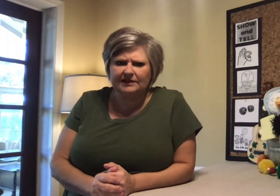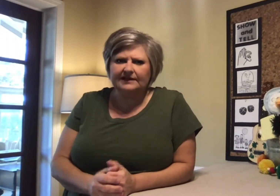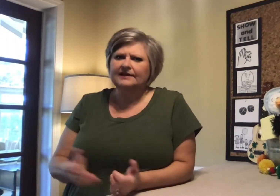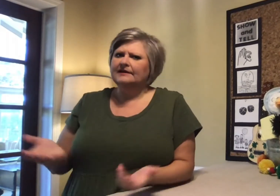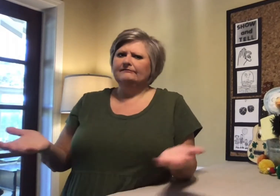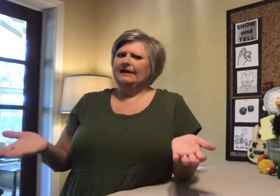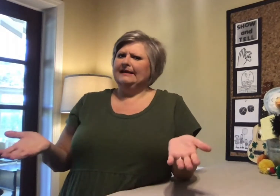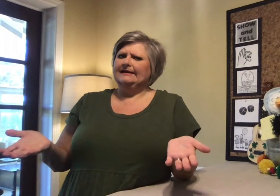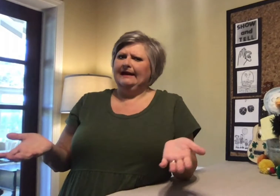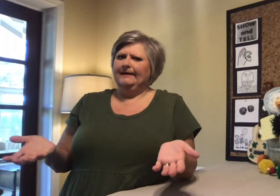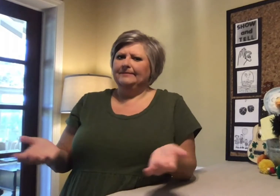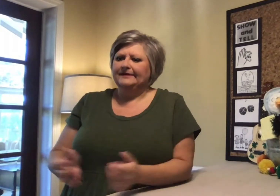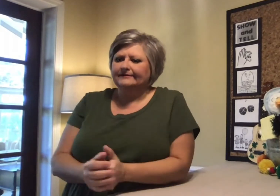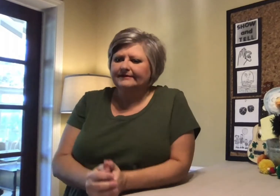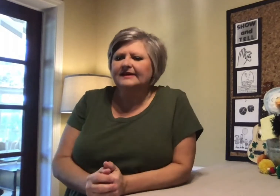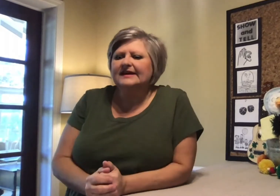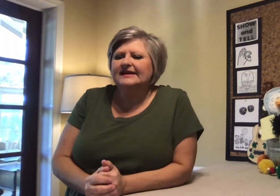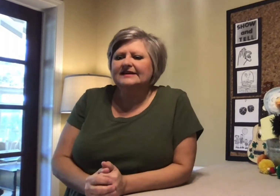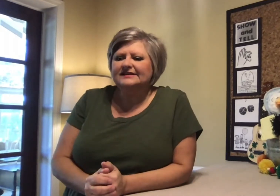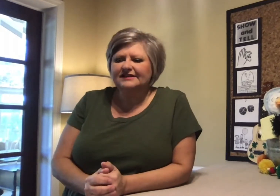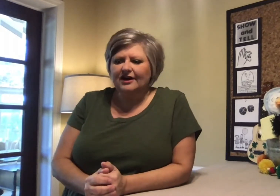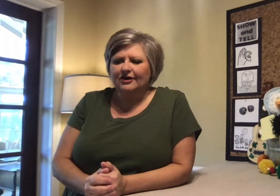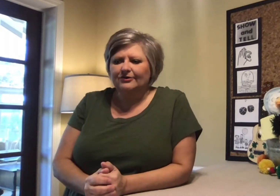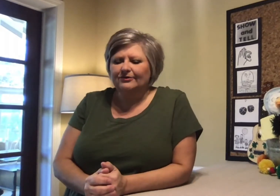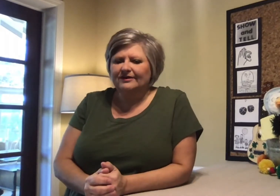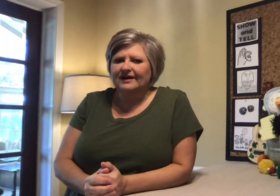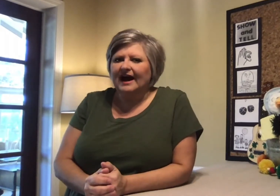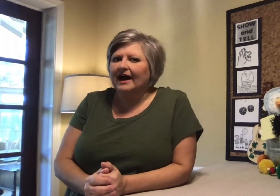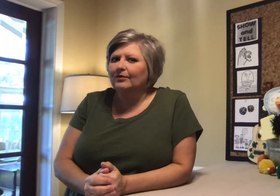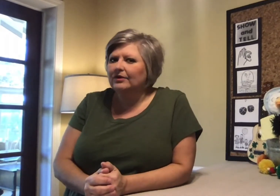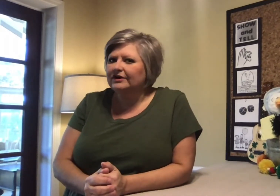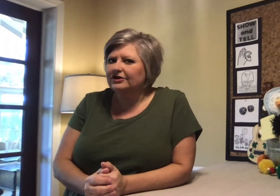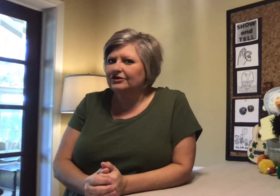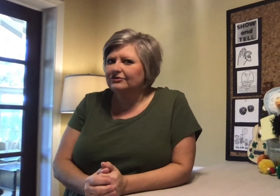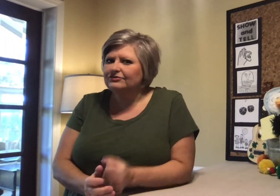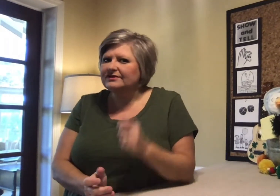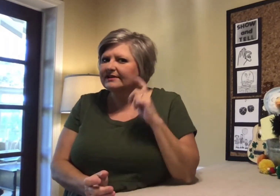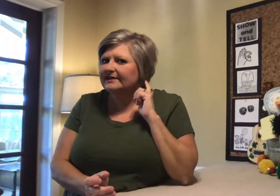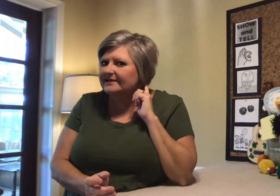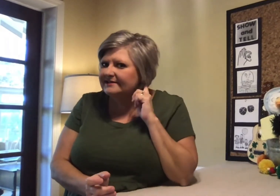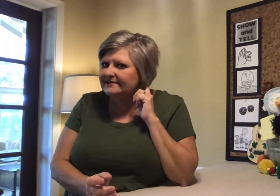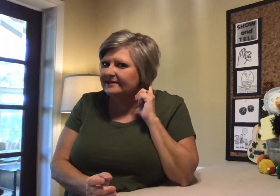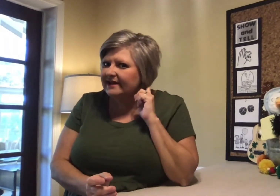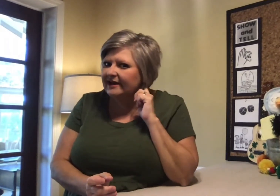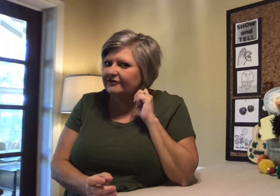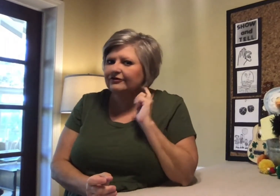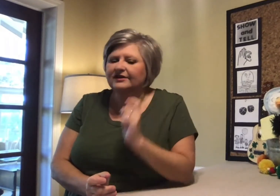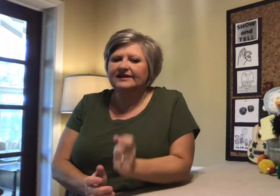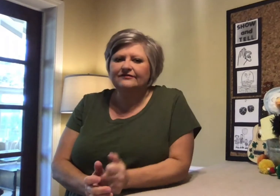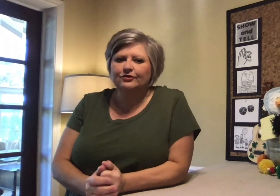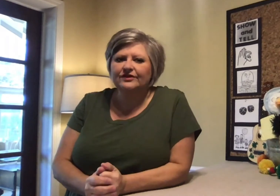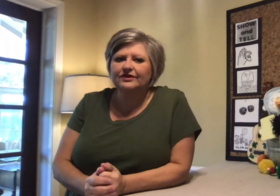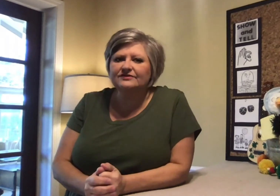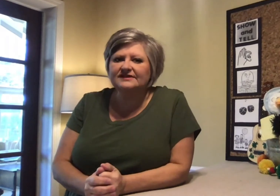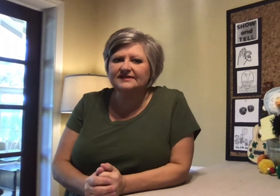really can't happen. So, I want you to listen carefully for those